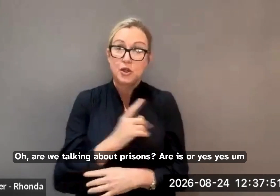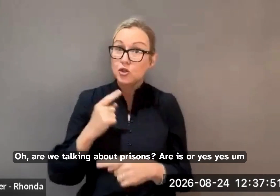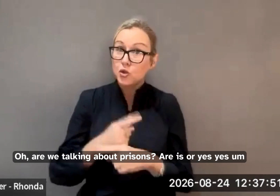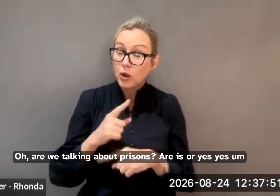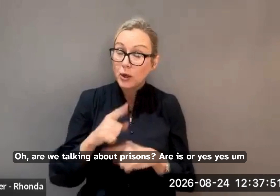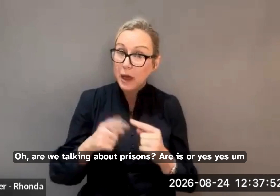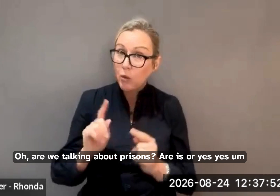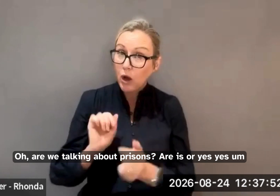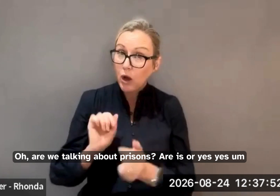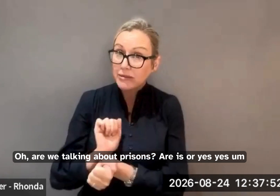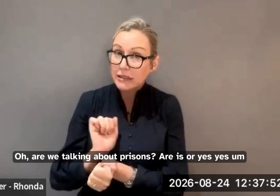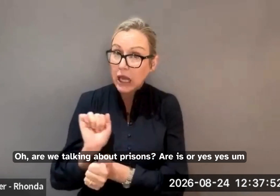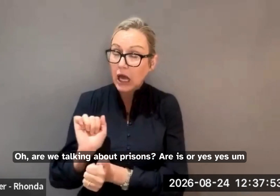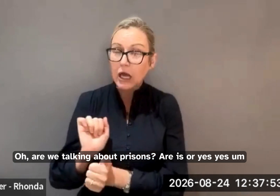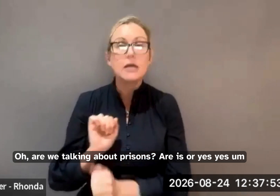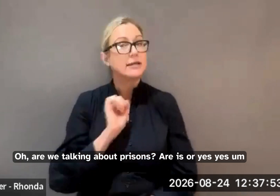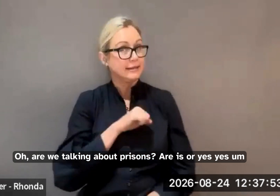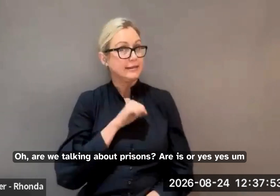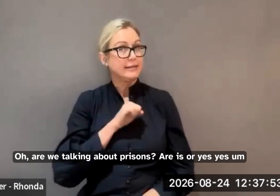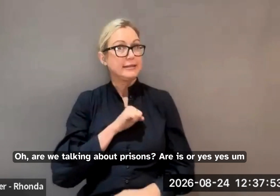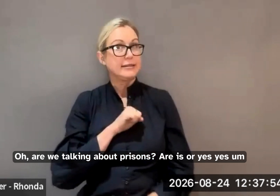prisoners or? Yes. Yeah.